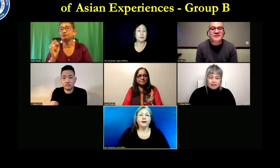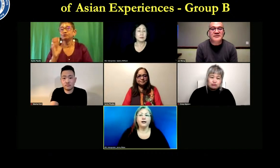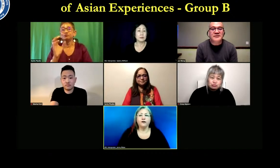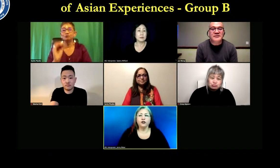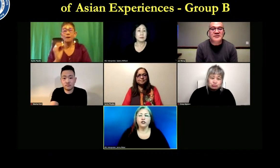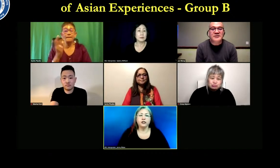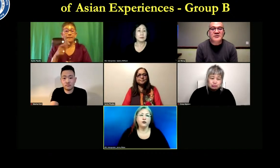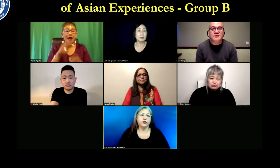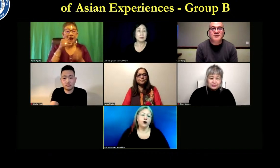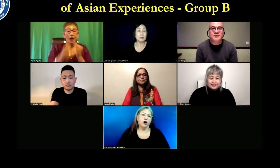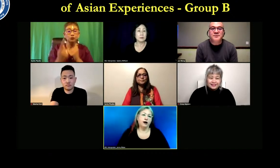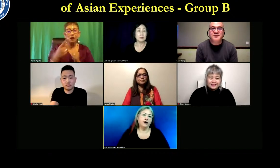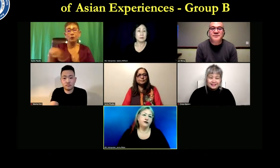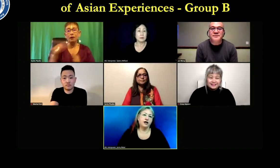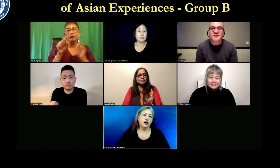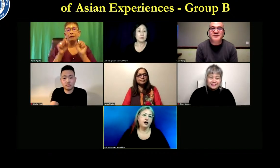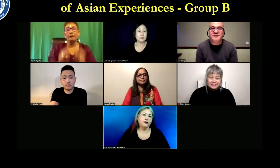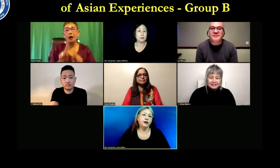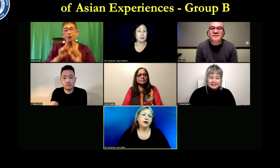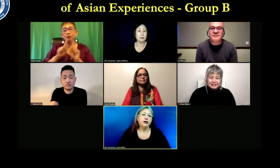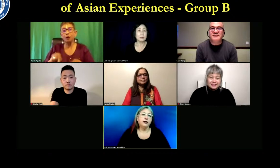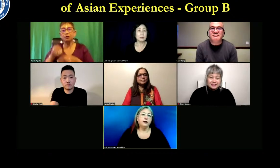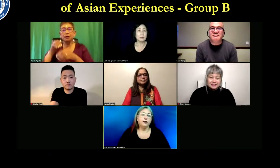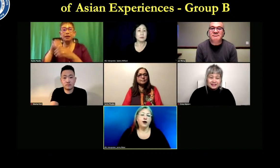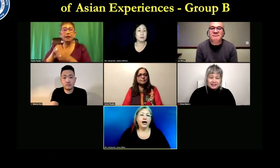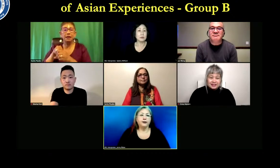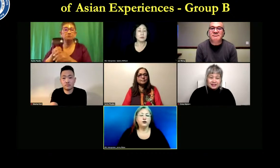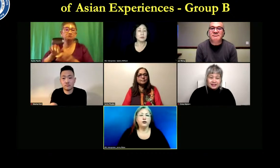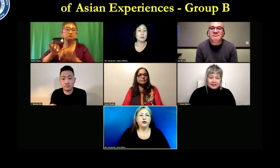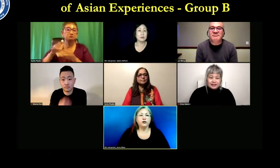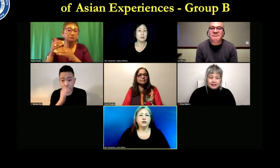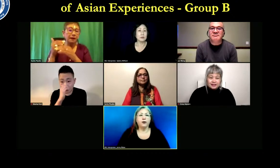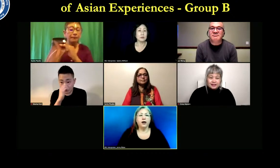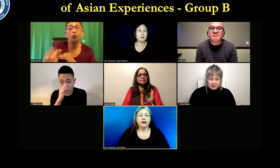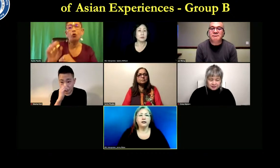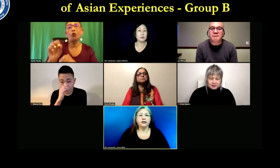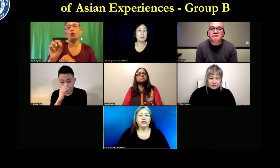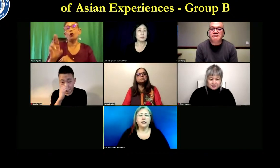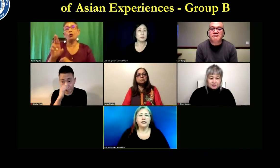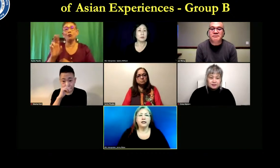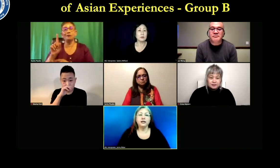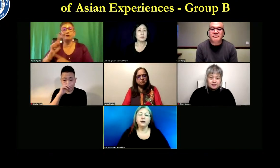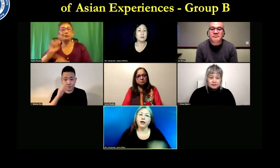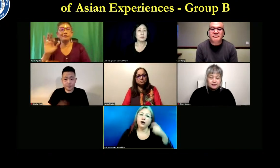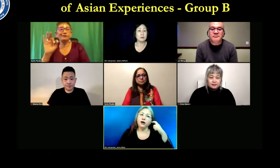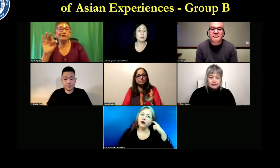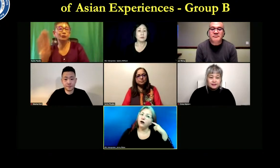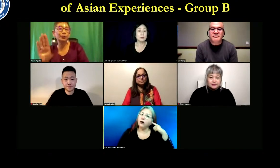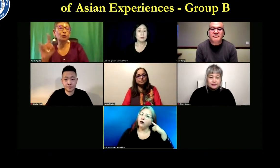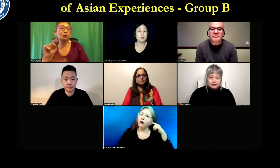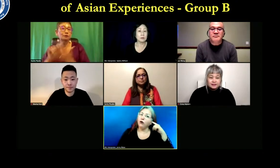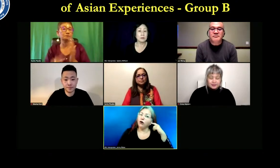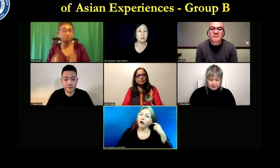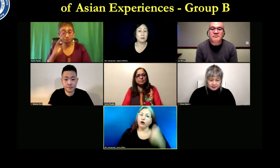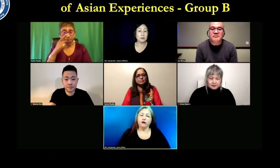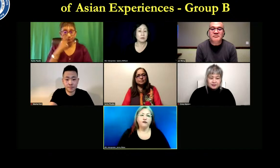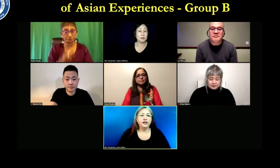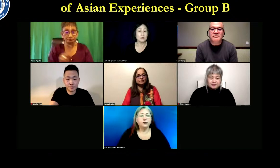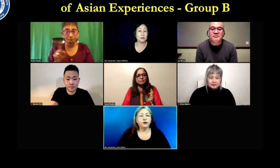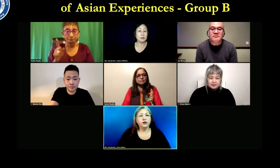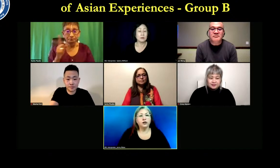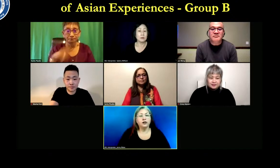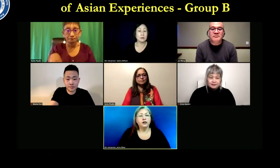question, but unfortunately we are out of time. Perhaps you can respond in an email or